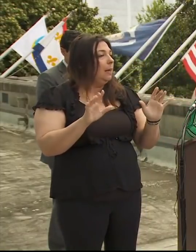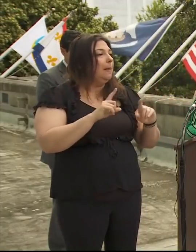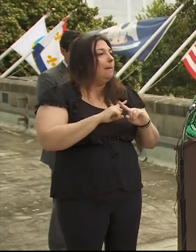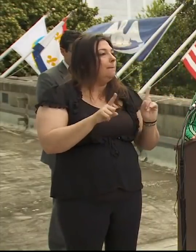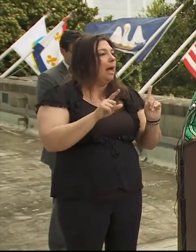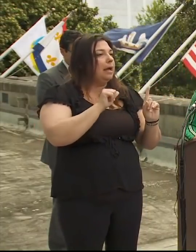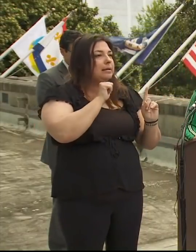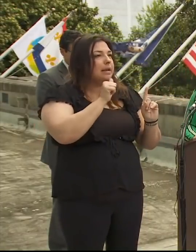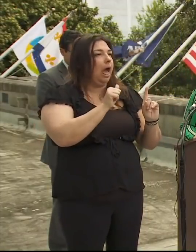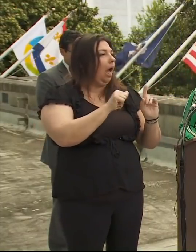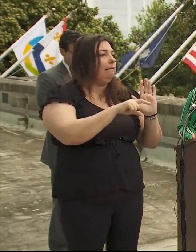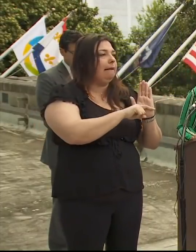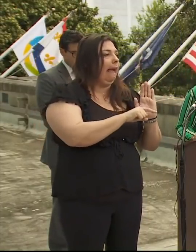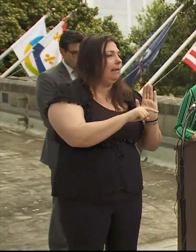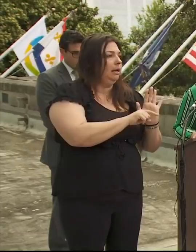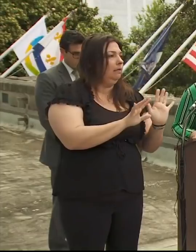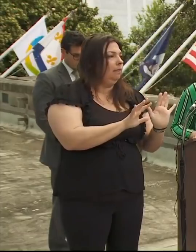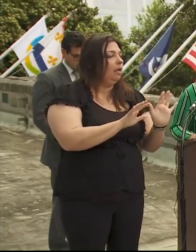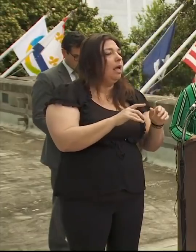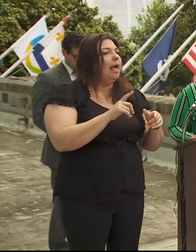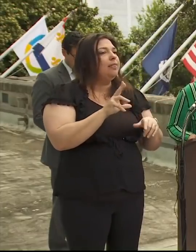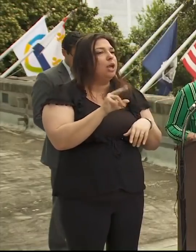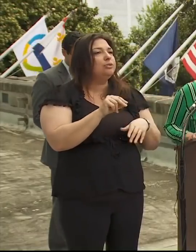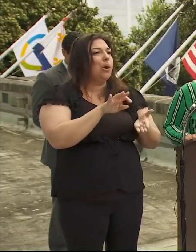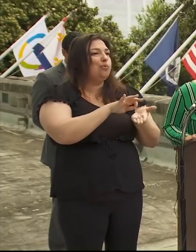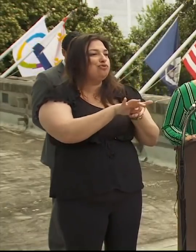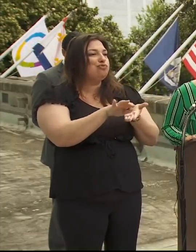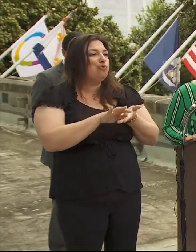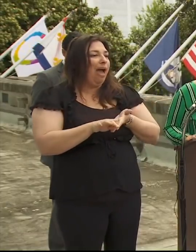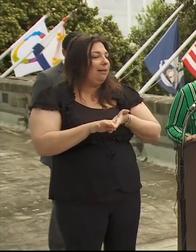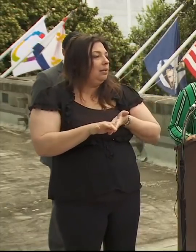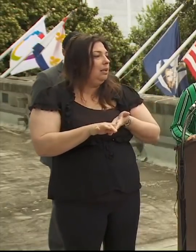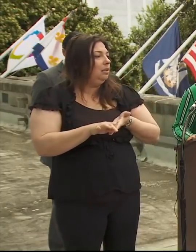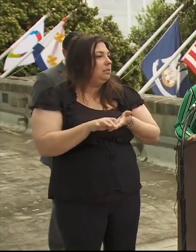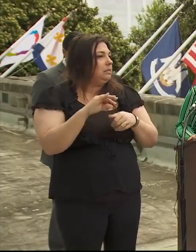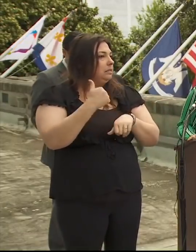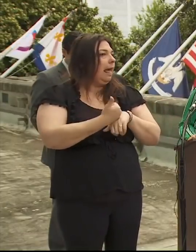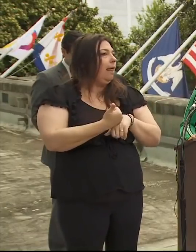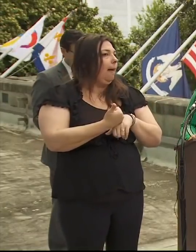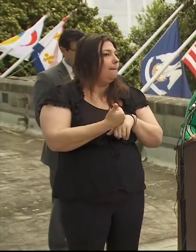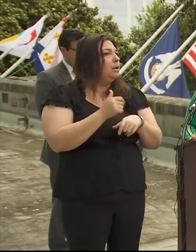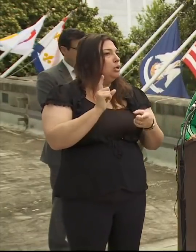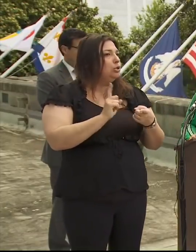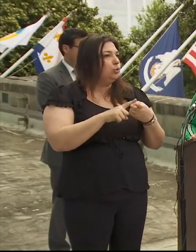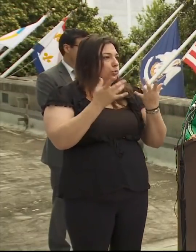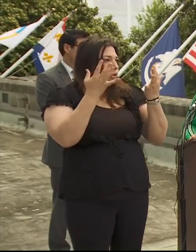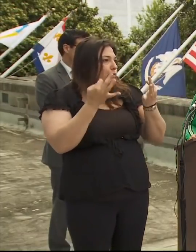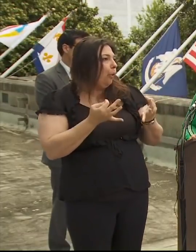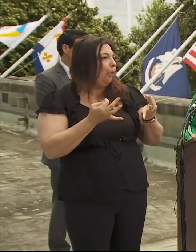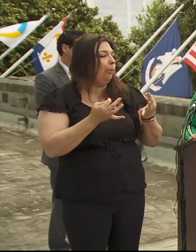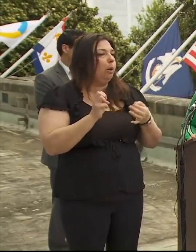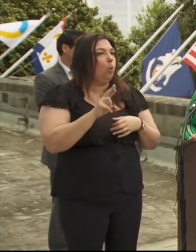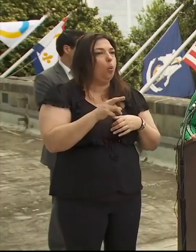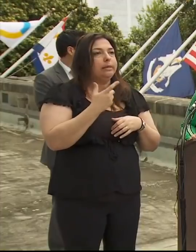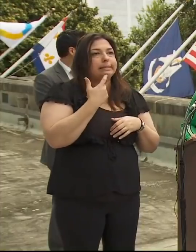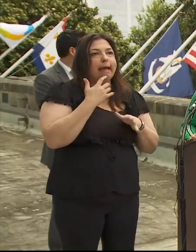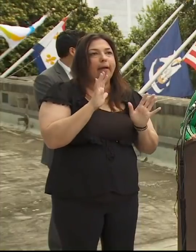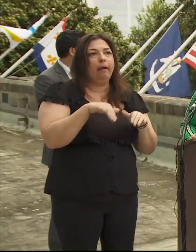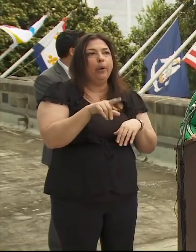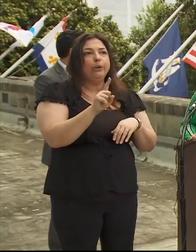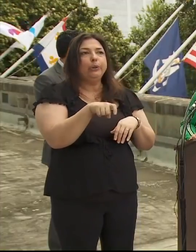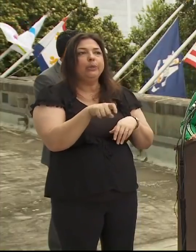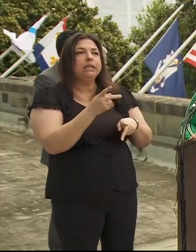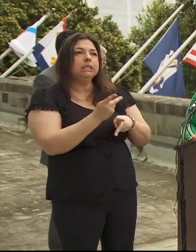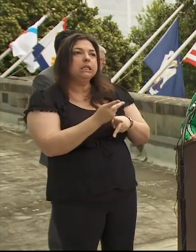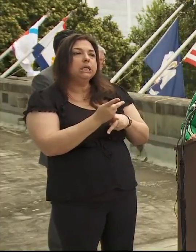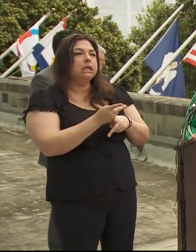through the lens of being negative. And there's no tracking mechanism that is in place to determine or to say, you know, you need to